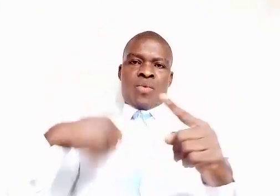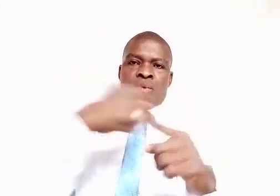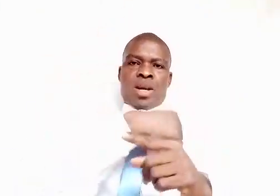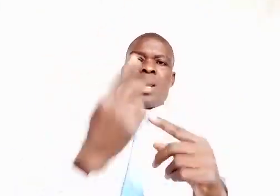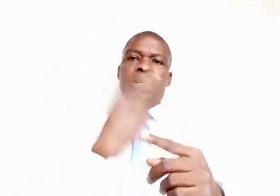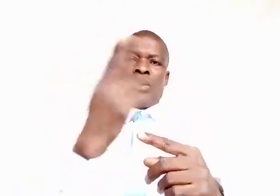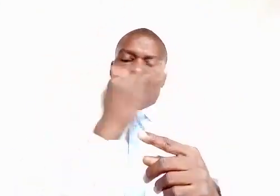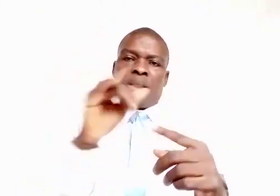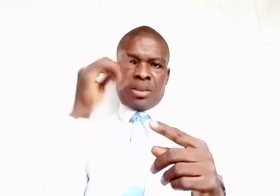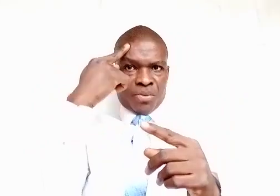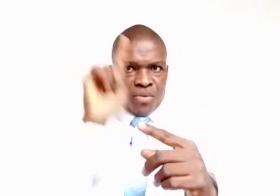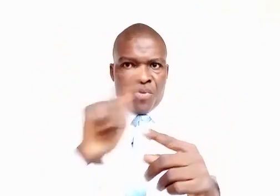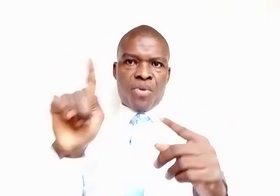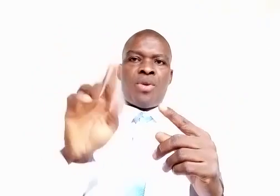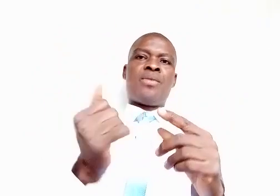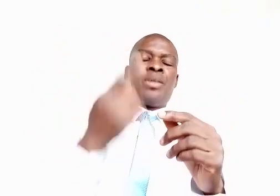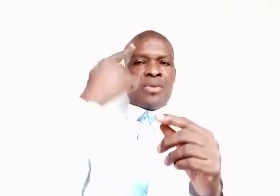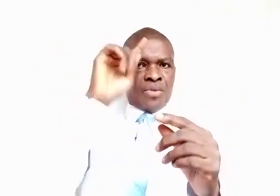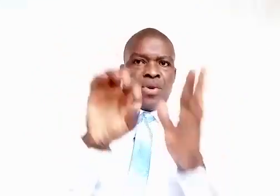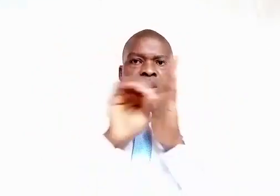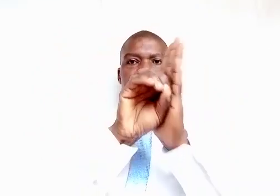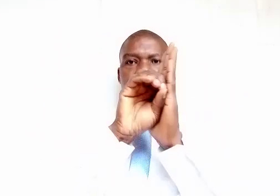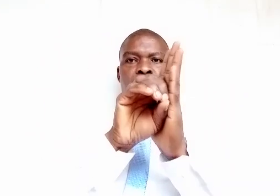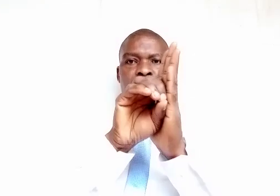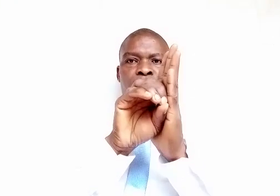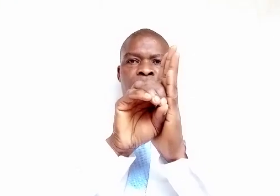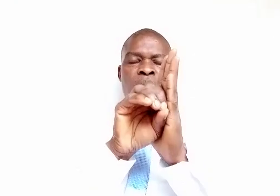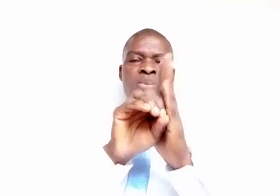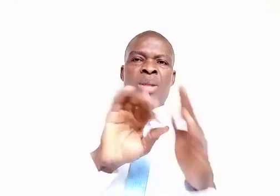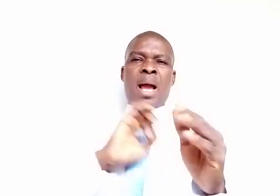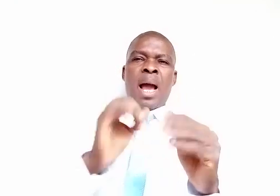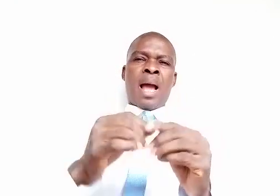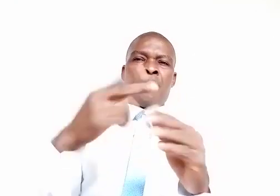emphasis. Examples: I baked the bread myself.